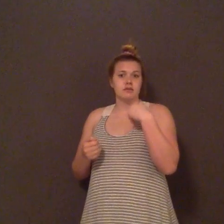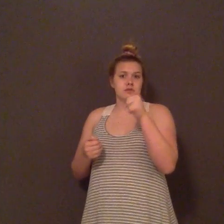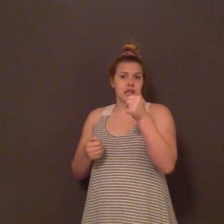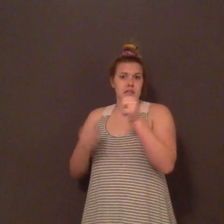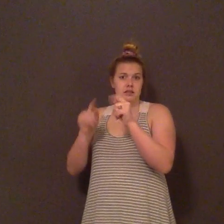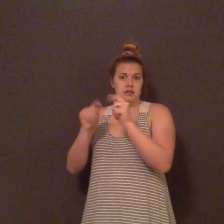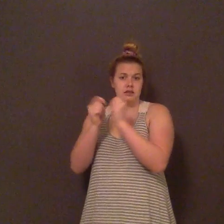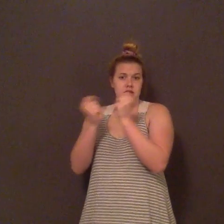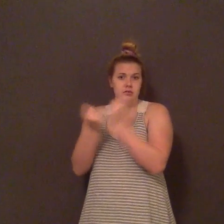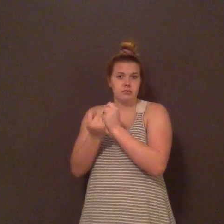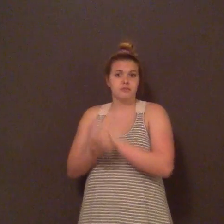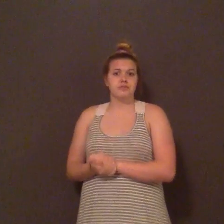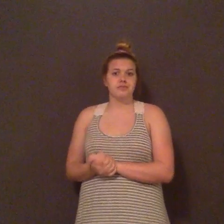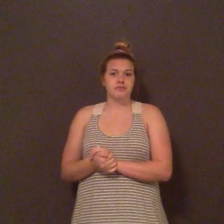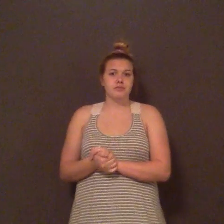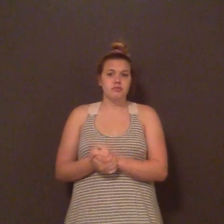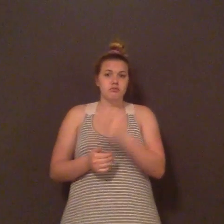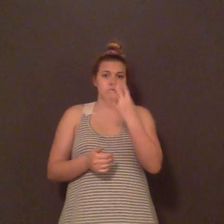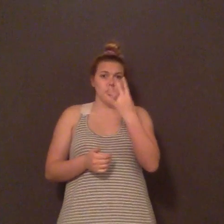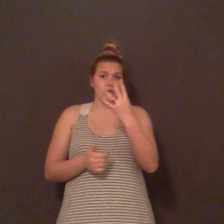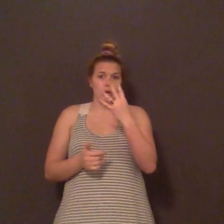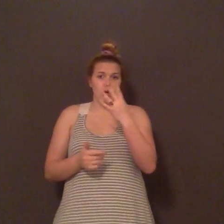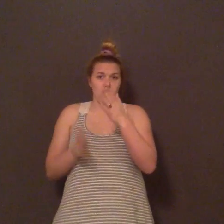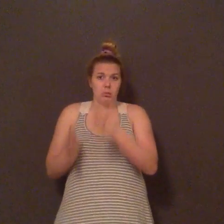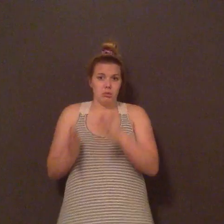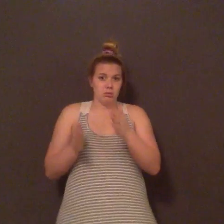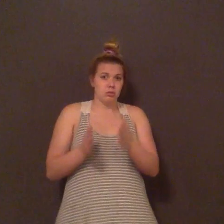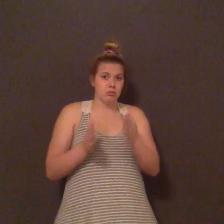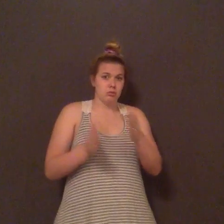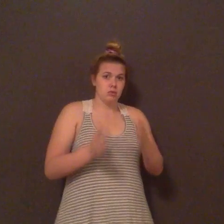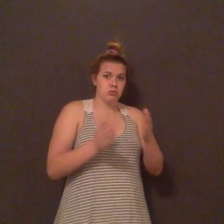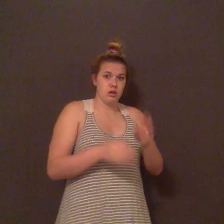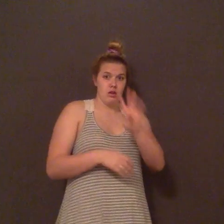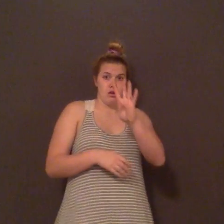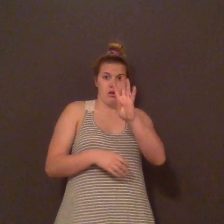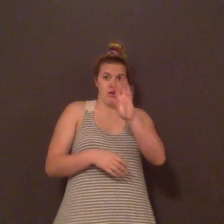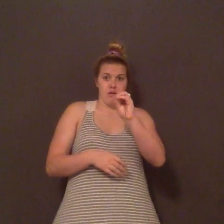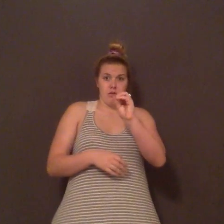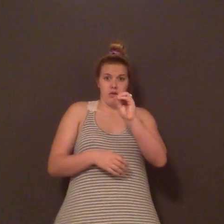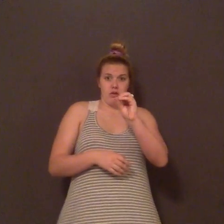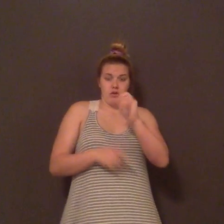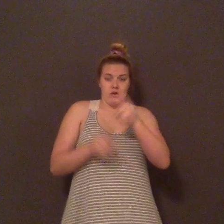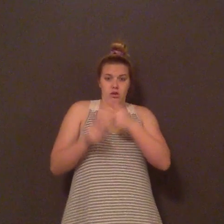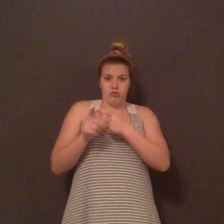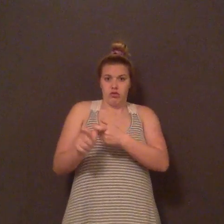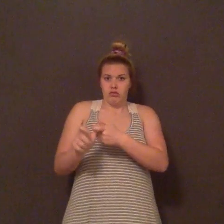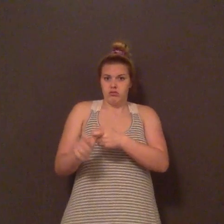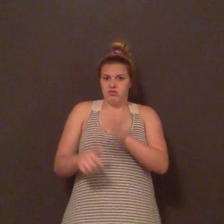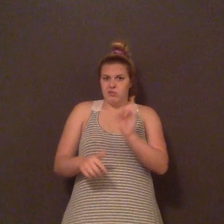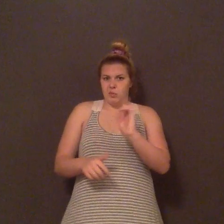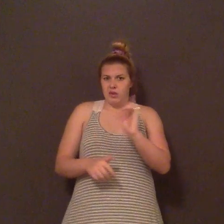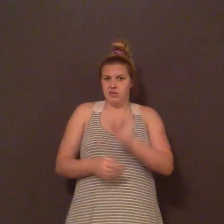say there are 4 fellas on each team running the 1,500. That's 40 runners. Where do you think you place among them? Not sure,